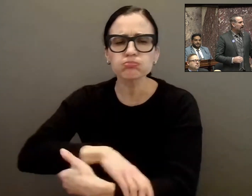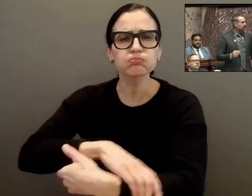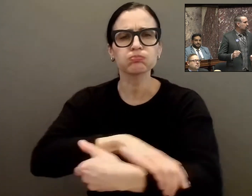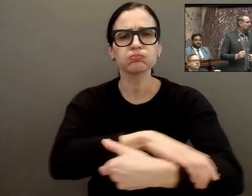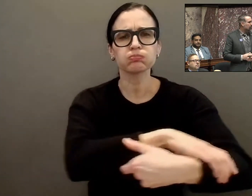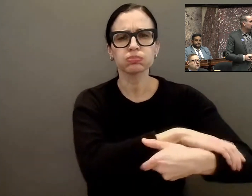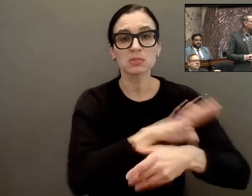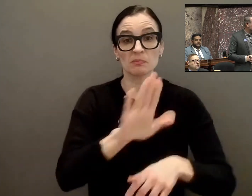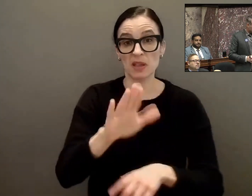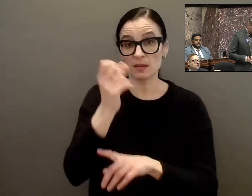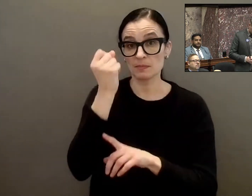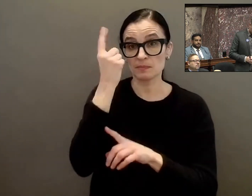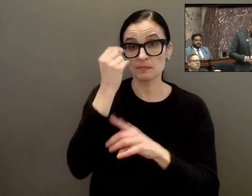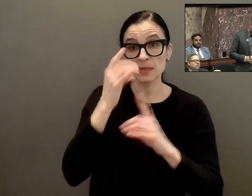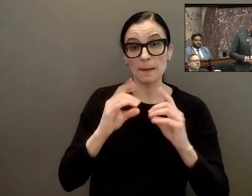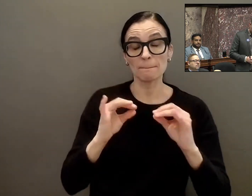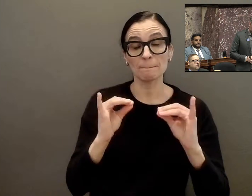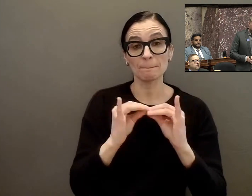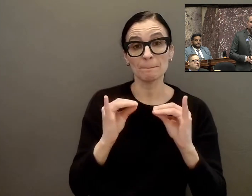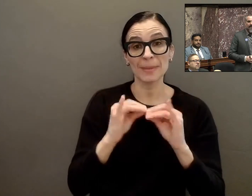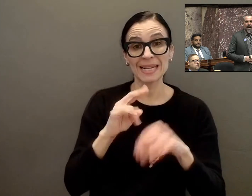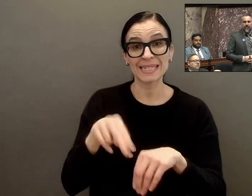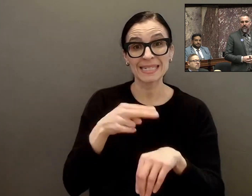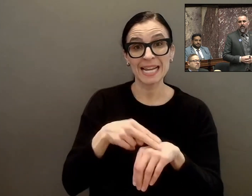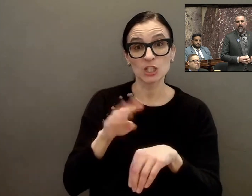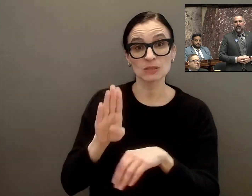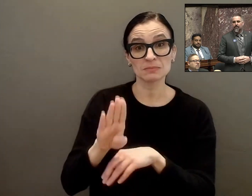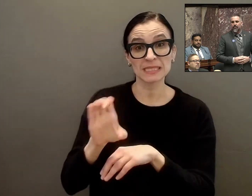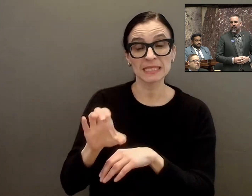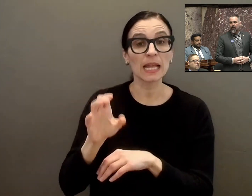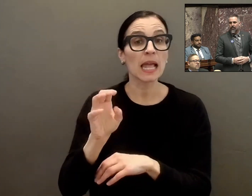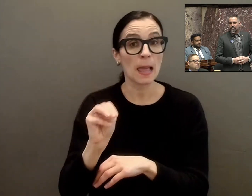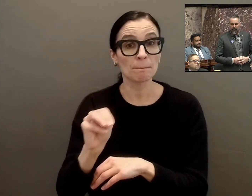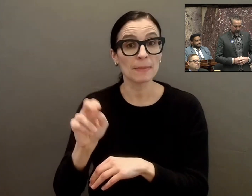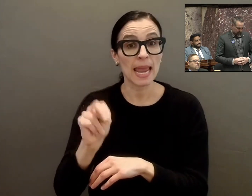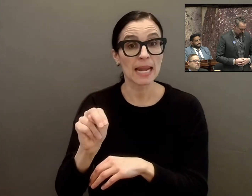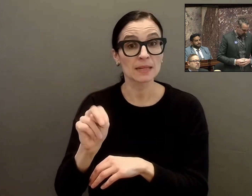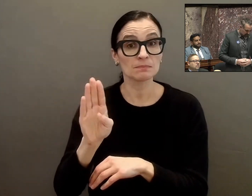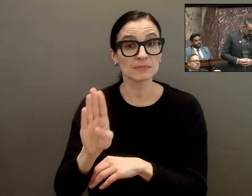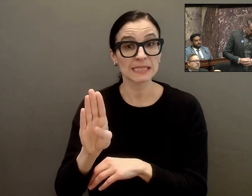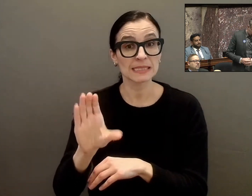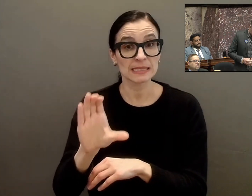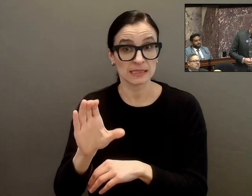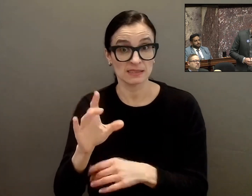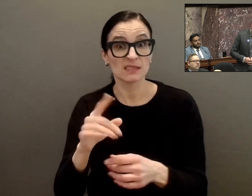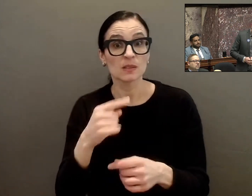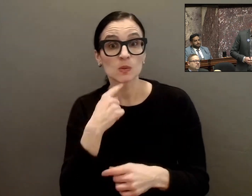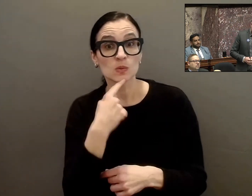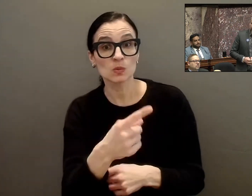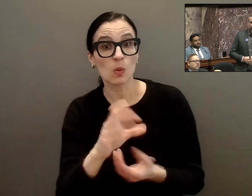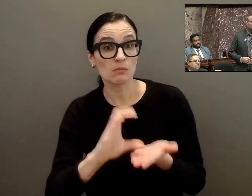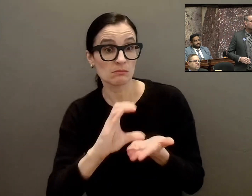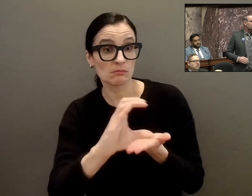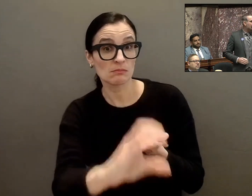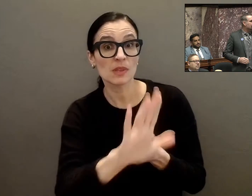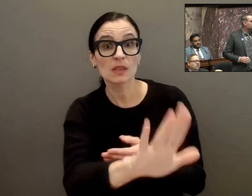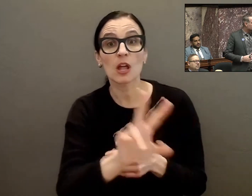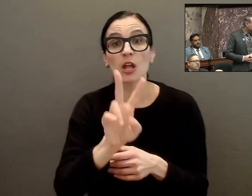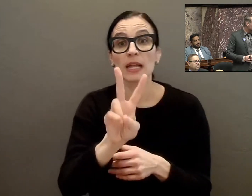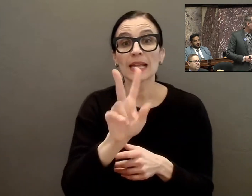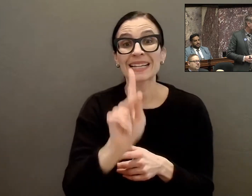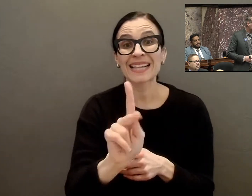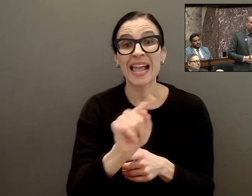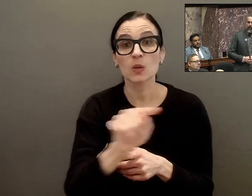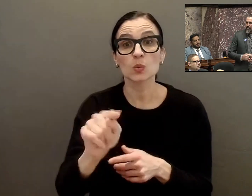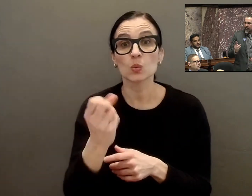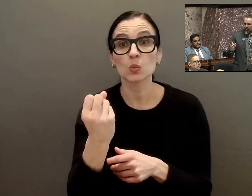for K-12 education programs would be slashed by 2/3. Mr. Speaker, my question to any